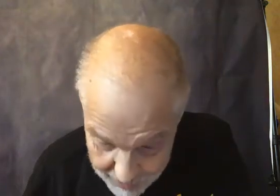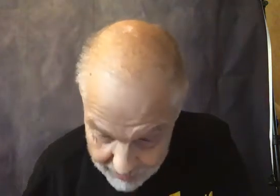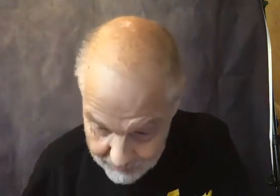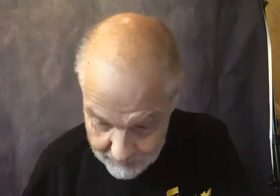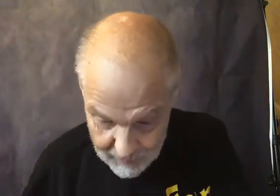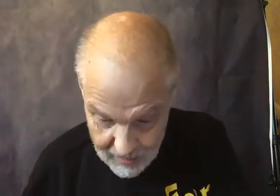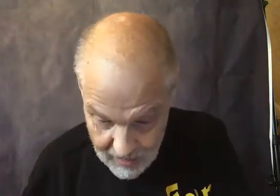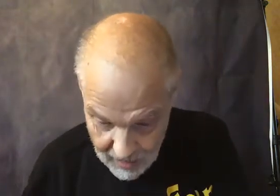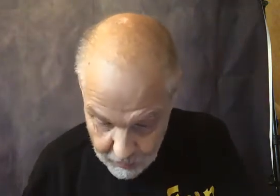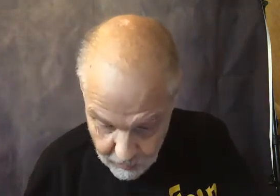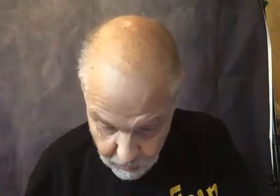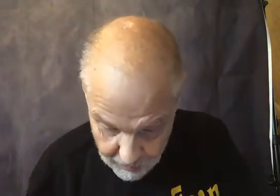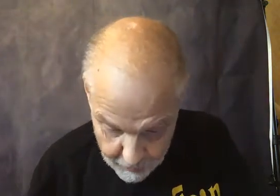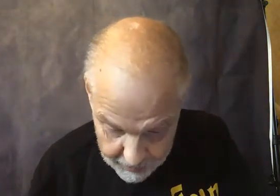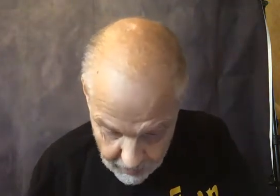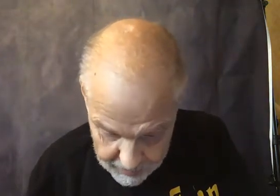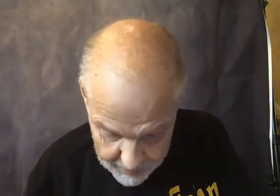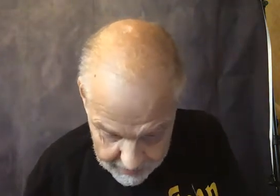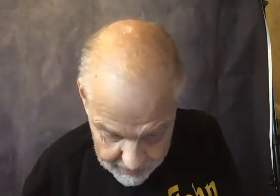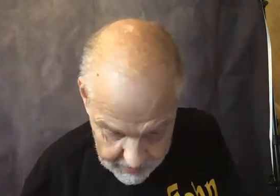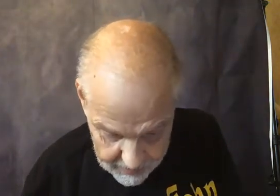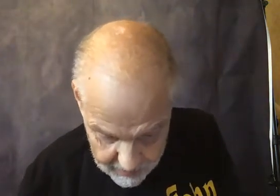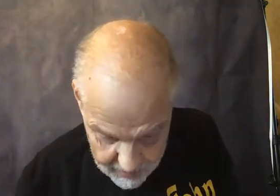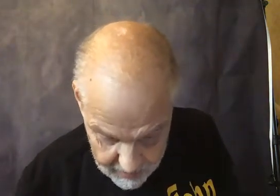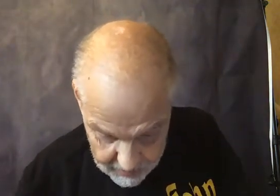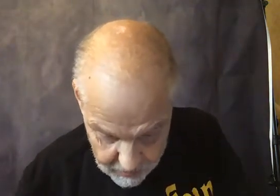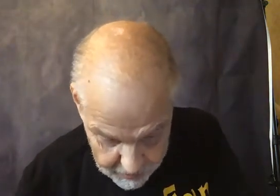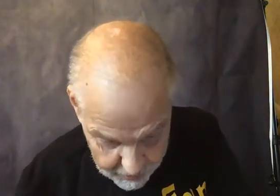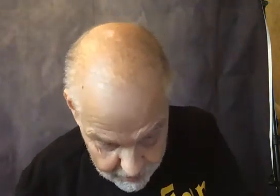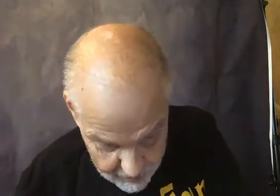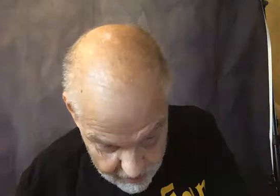Okay, I want to hold off where it talks about sentence structure.